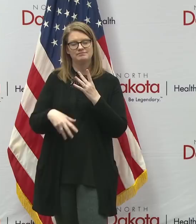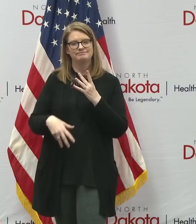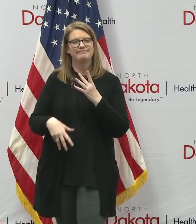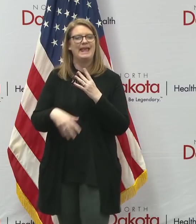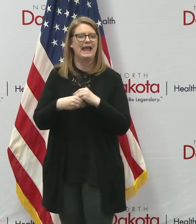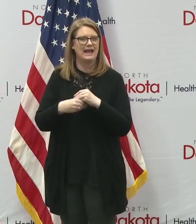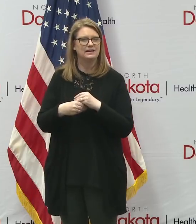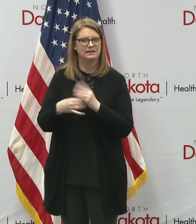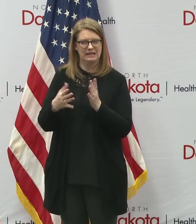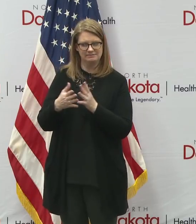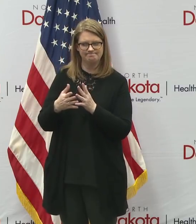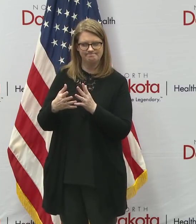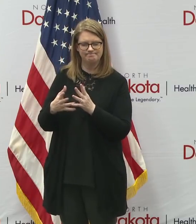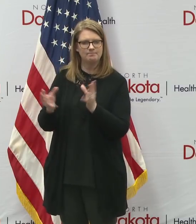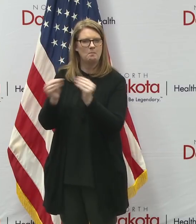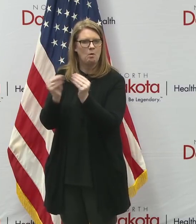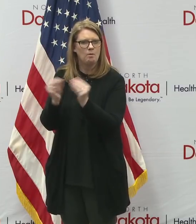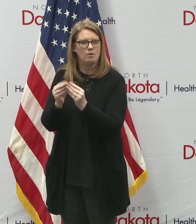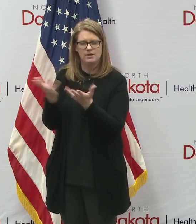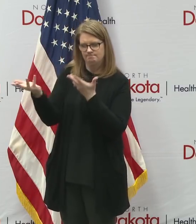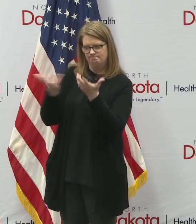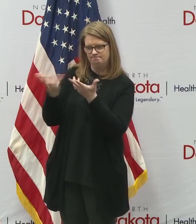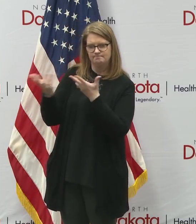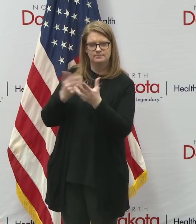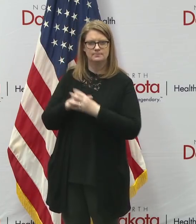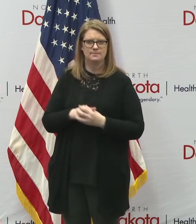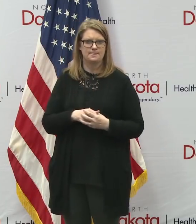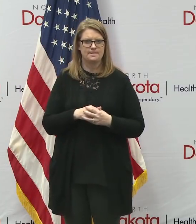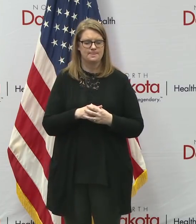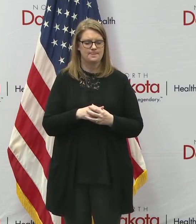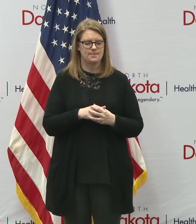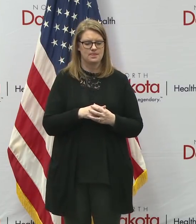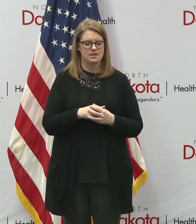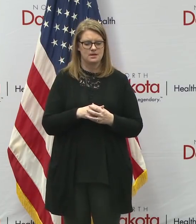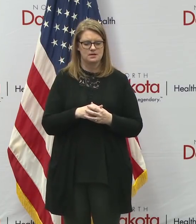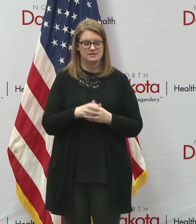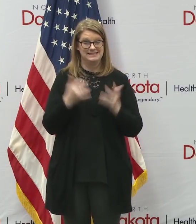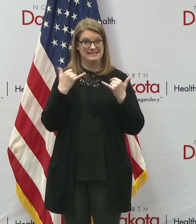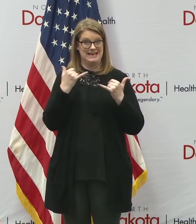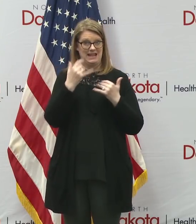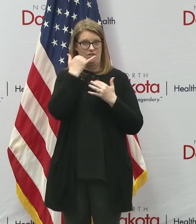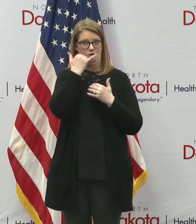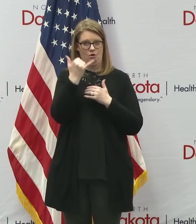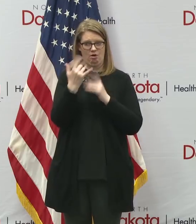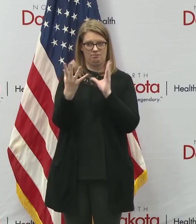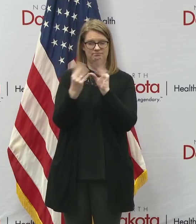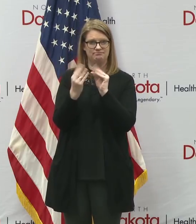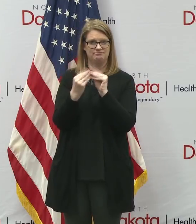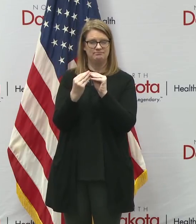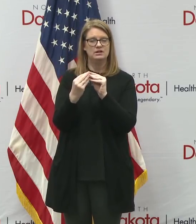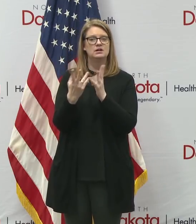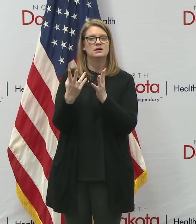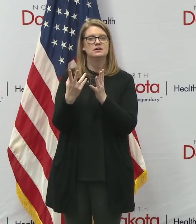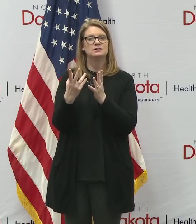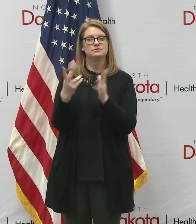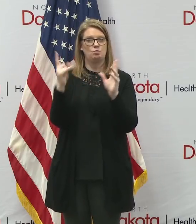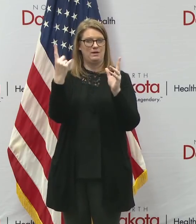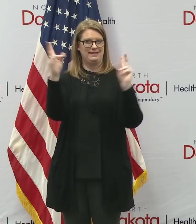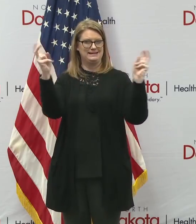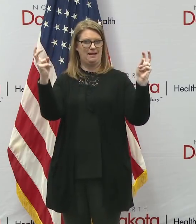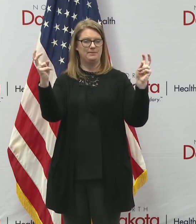those out. And the one of the topics of the call today, for example, in the case of the